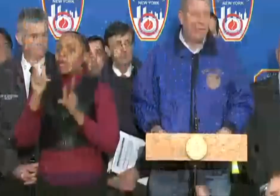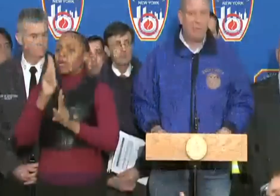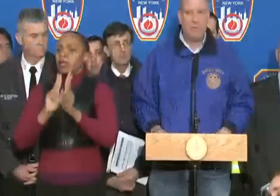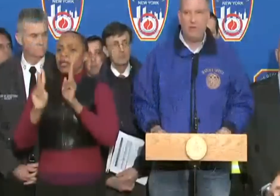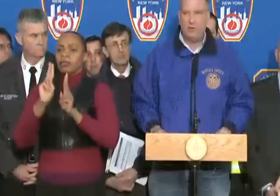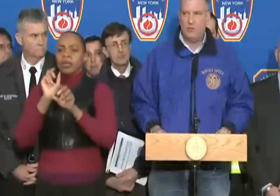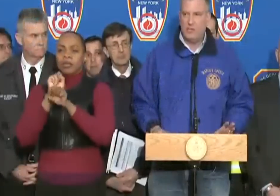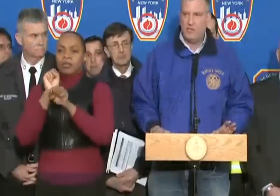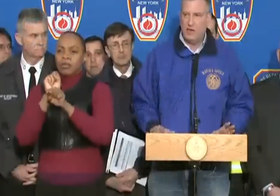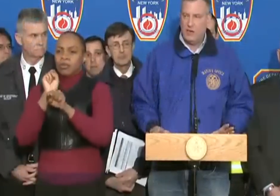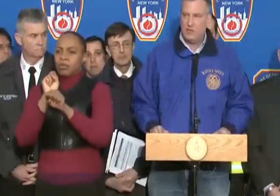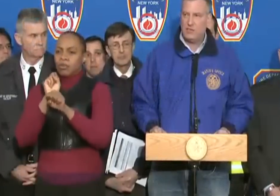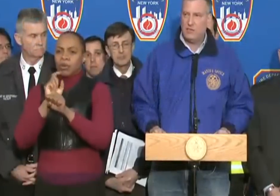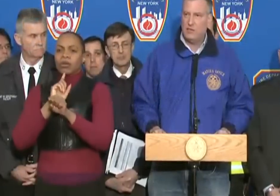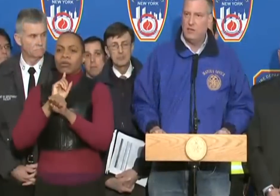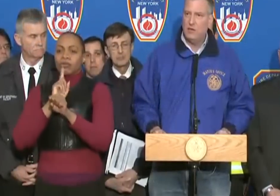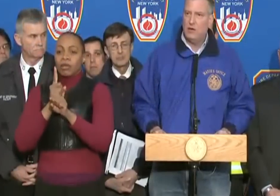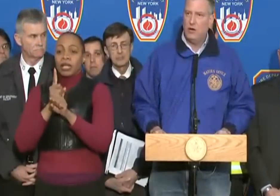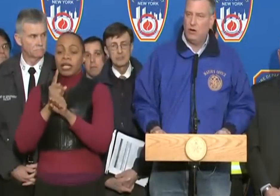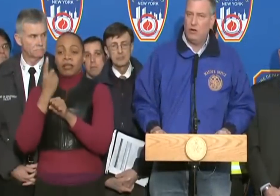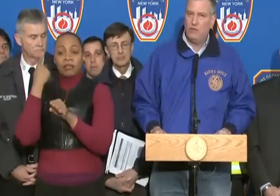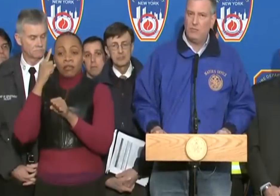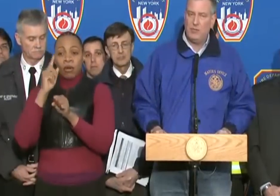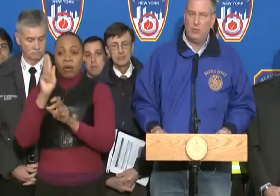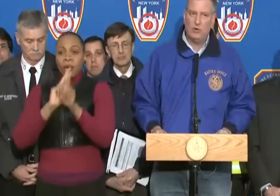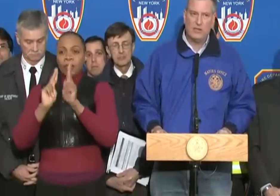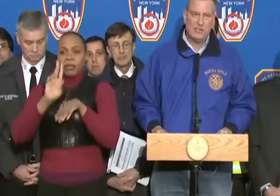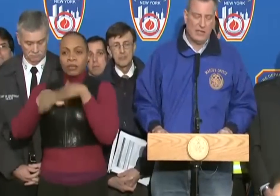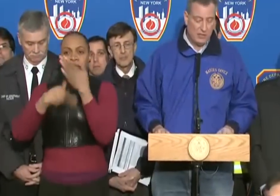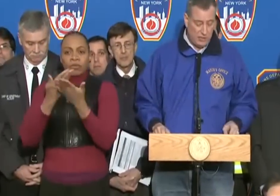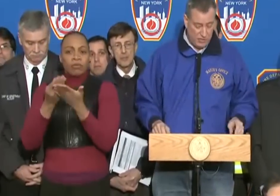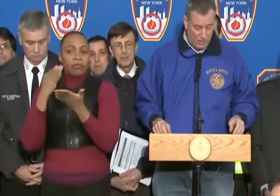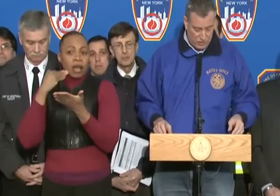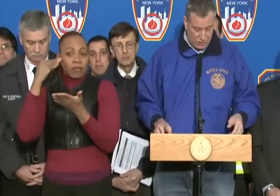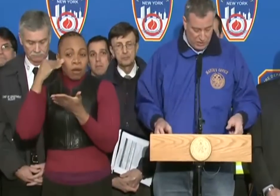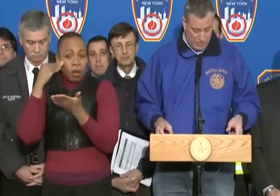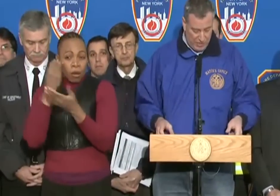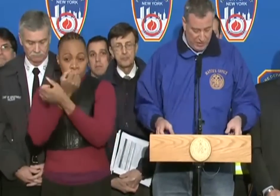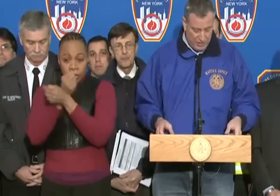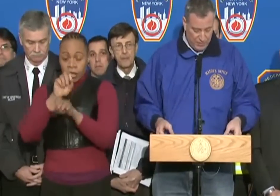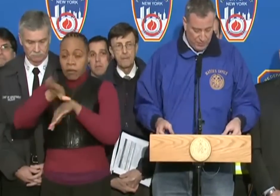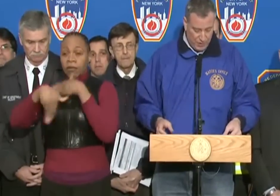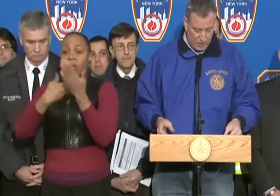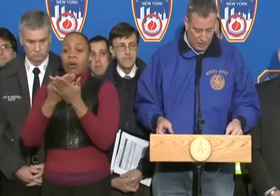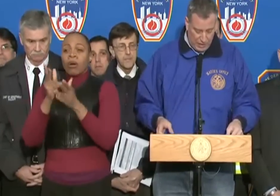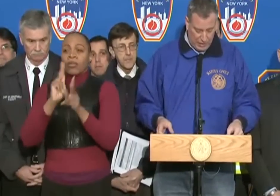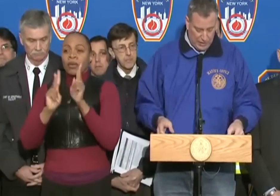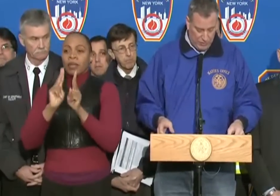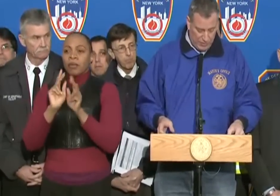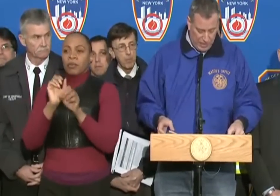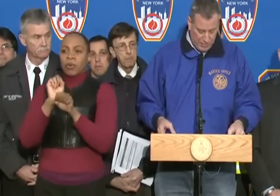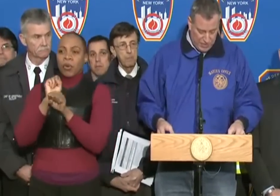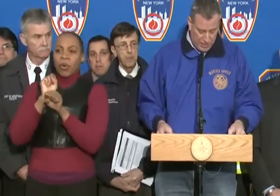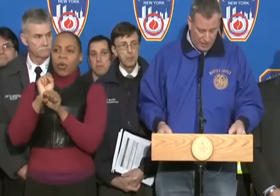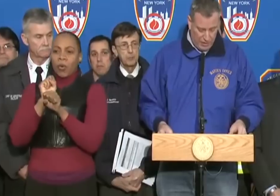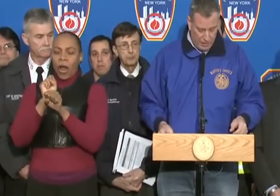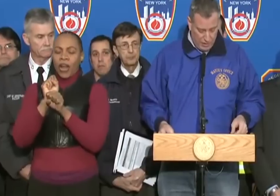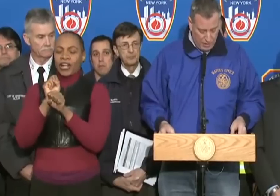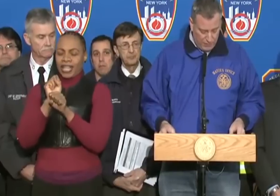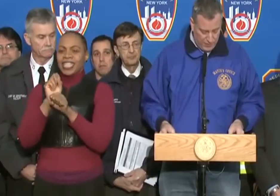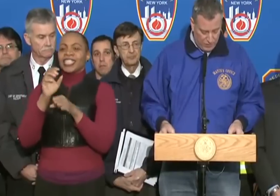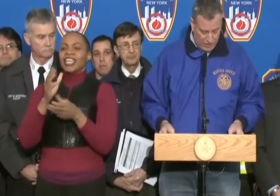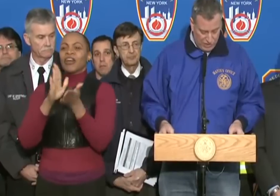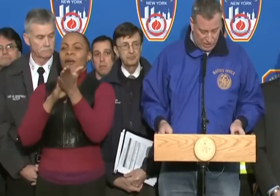hard to get people home safe. Obviously, all the people who work at sanitation. I also want to commend our colleagues from the